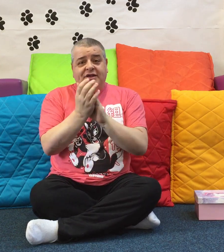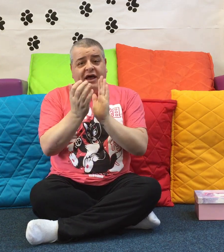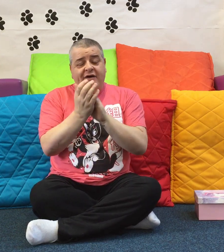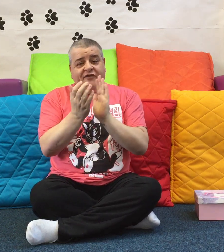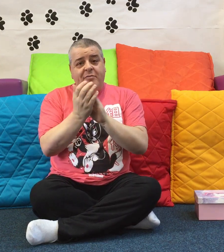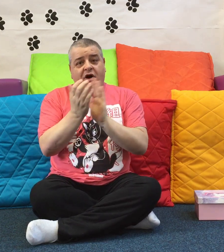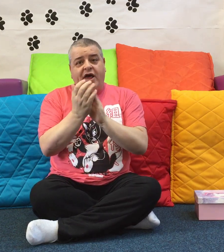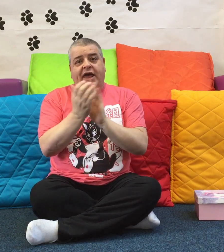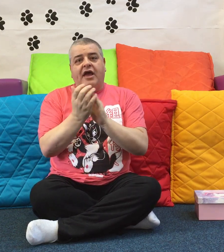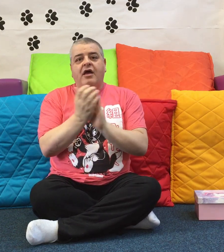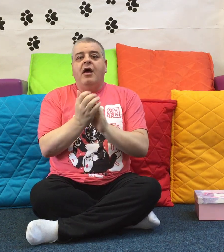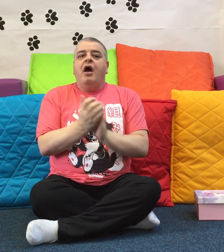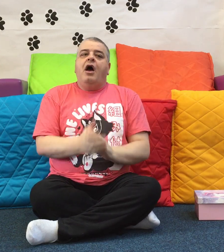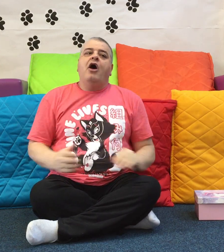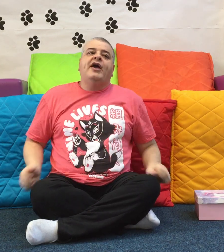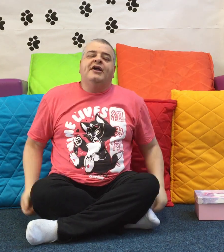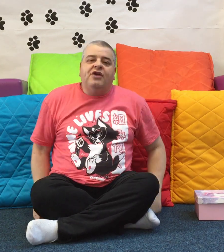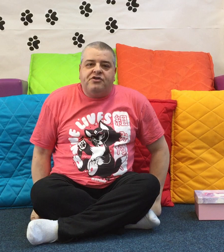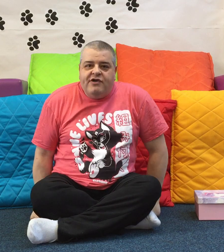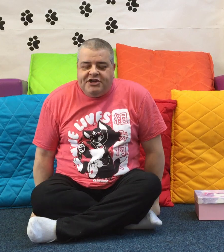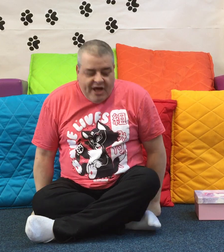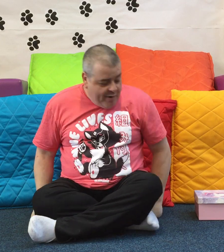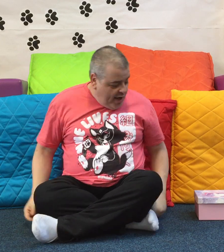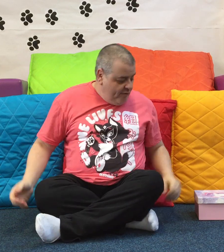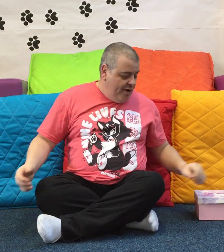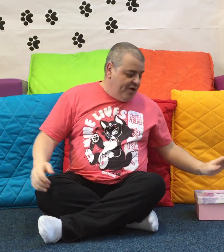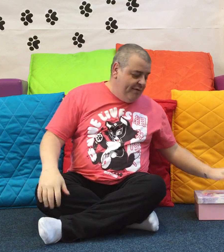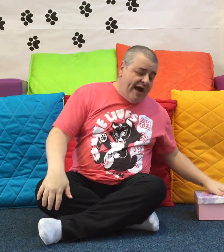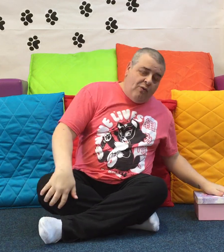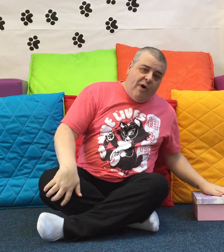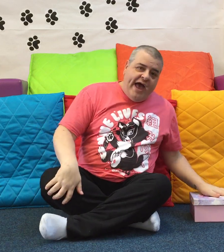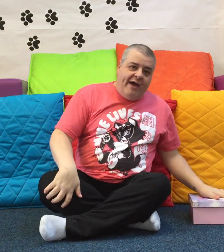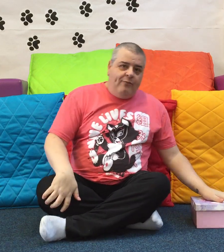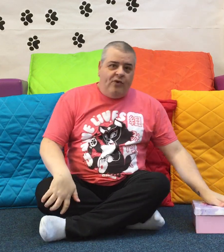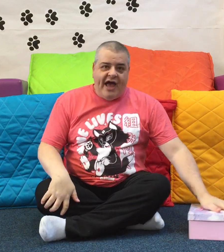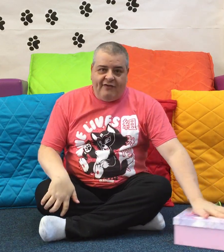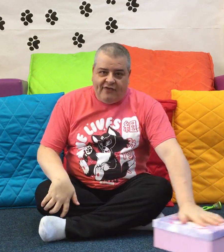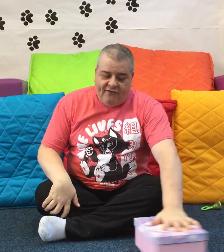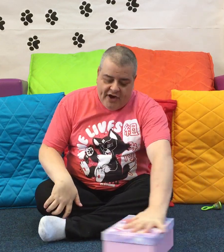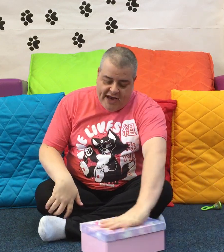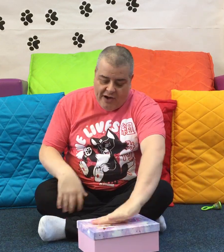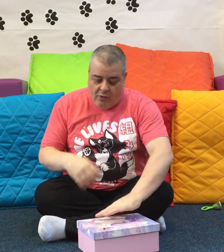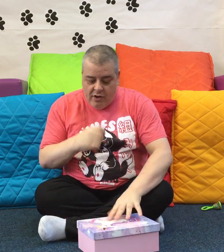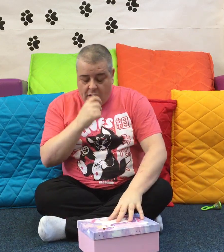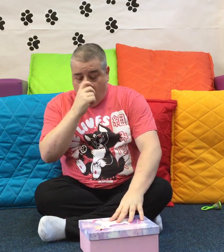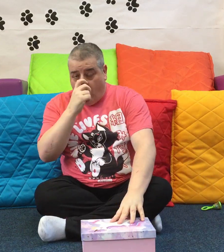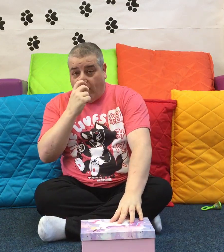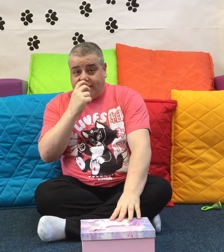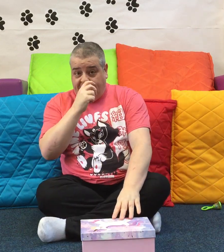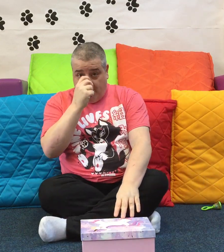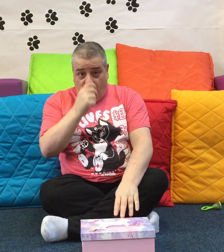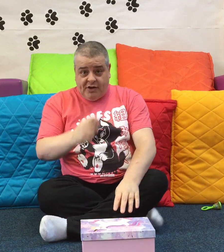done, everybody! Okay, so it's reached that part of the rhyme time now where we have to find out what's in the box.